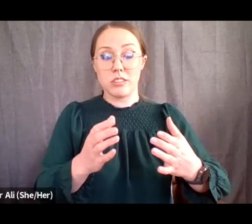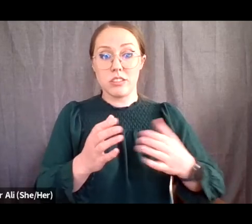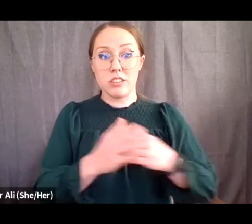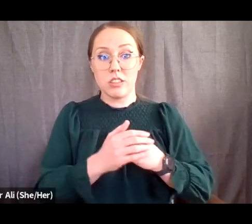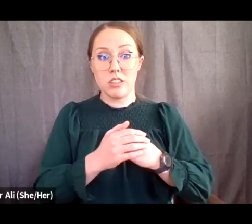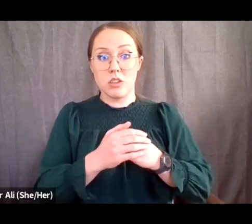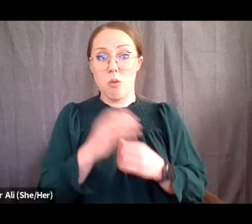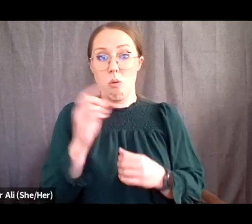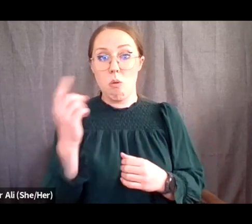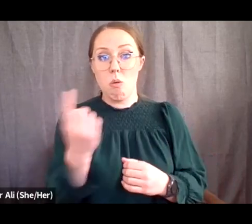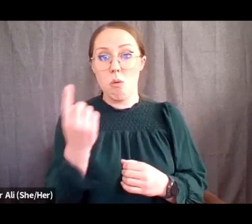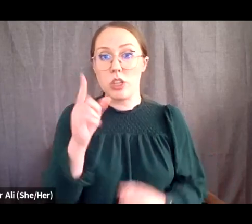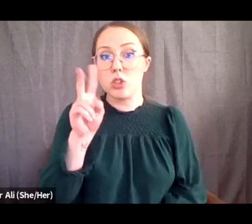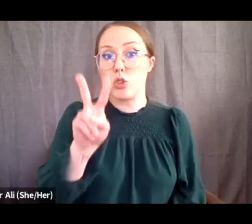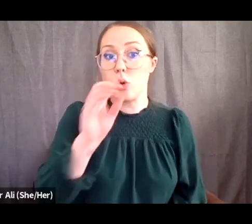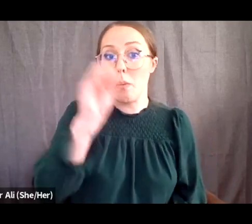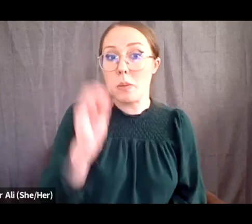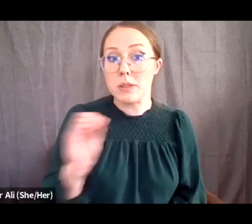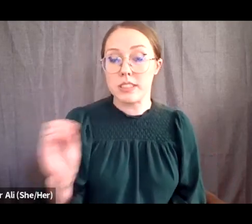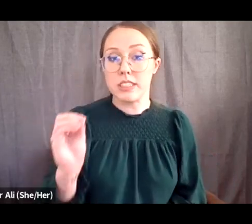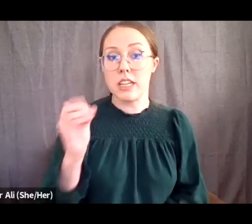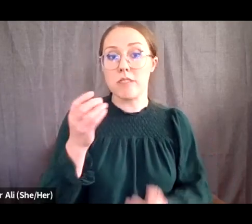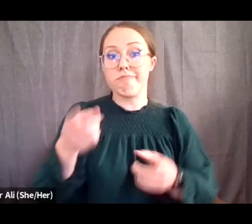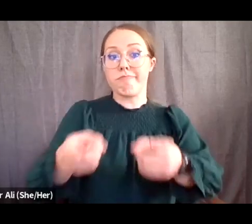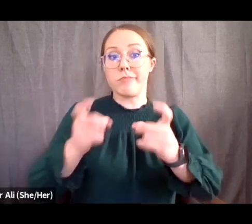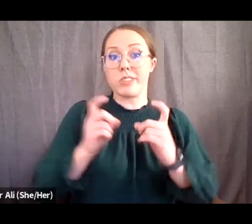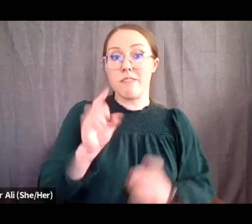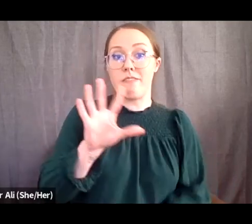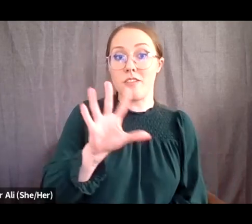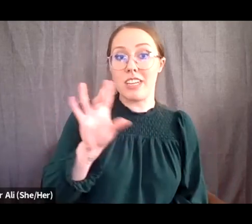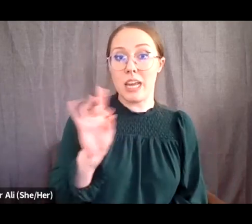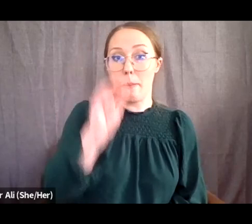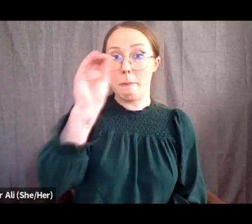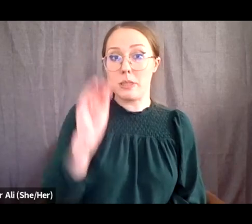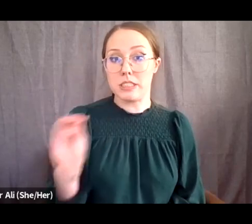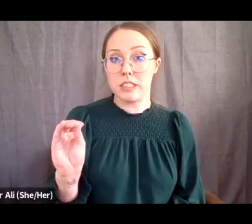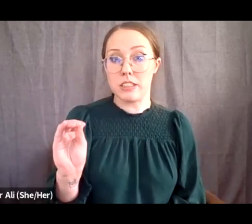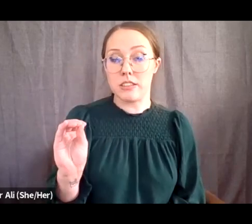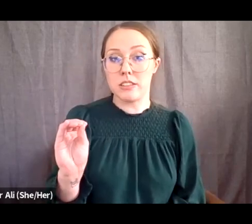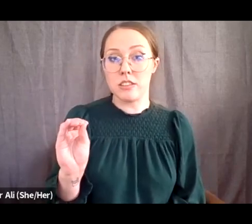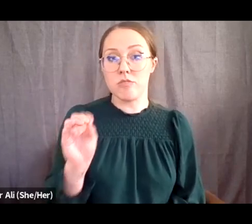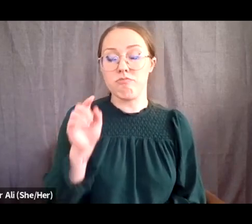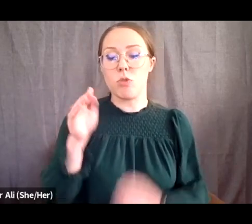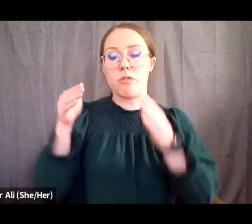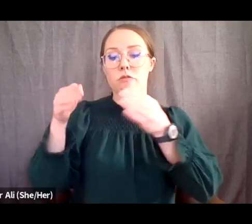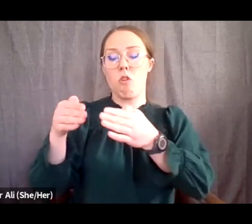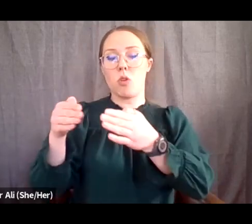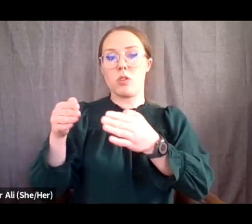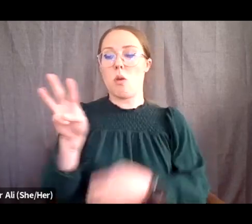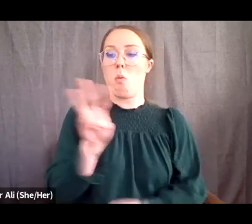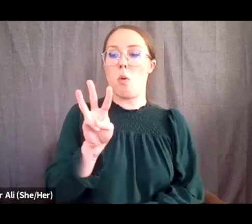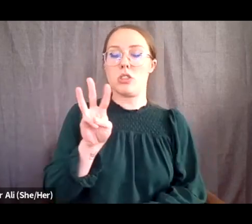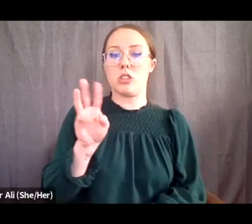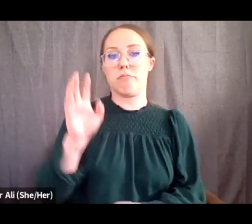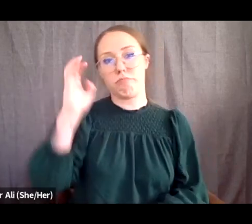contributed income. 2% received 58%. Those that focus on Western European arts and serve